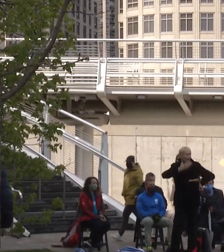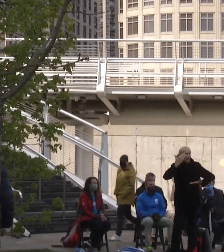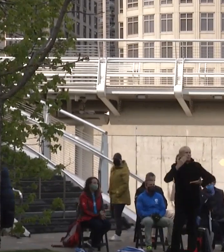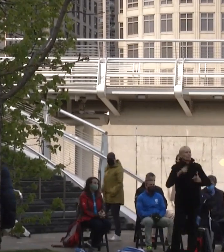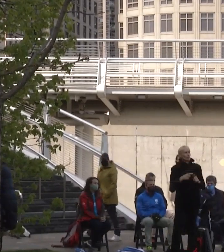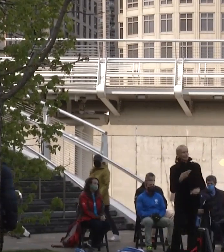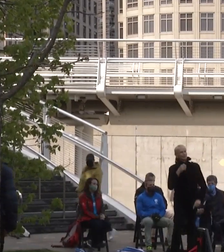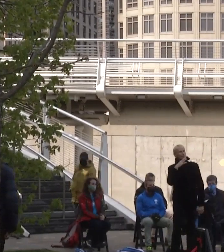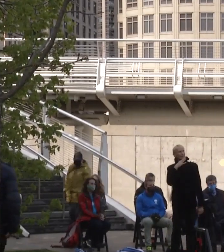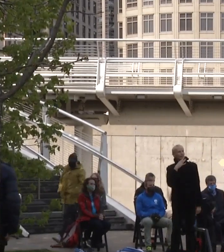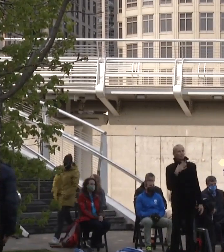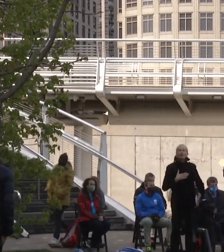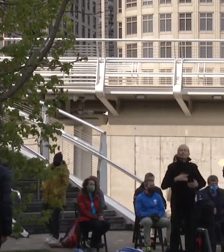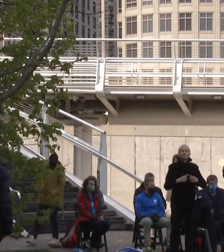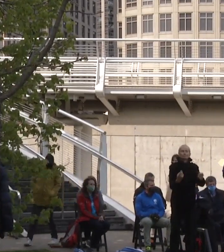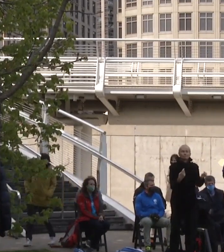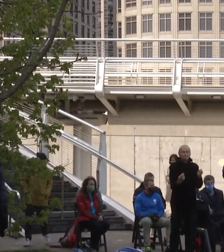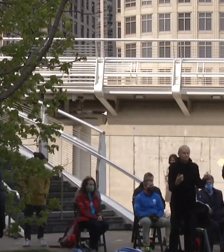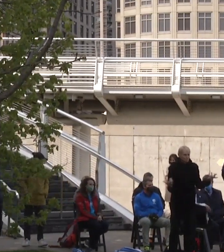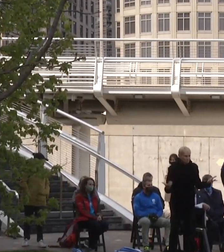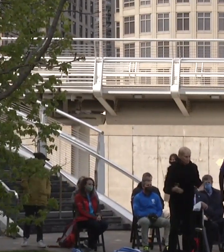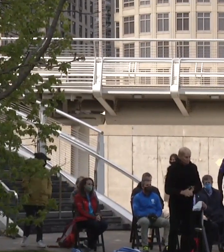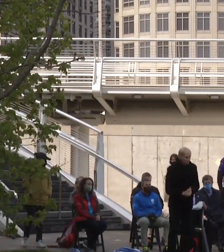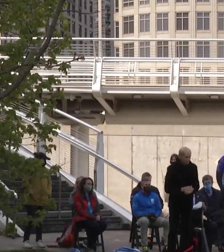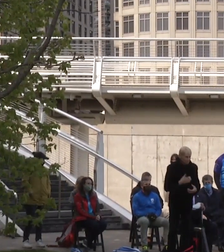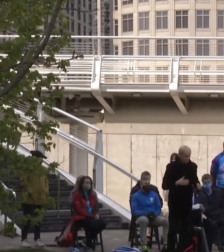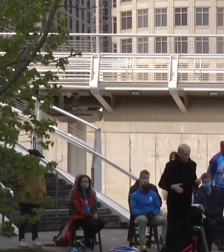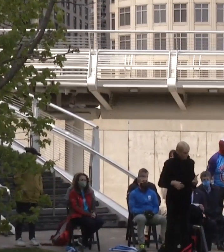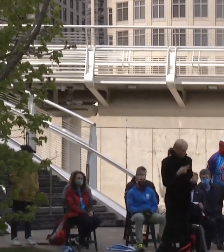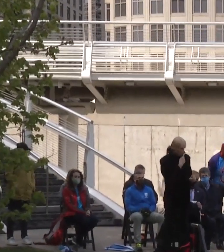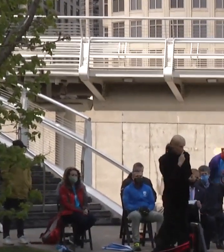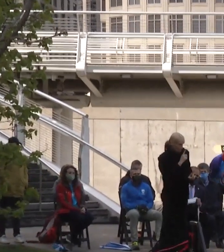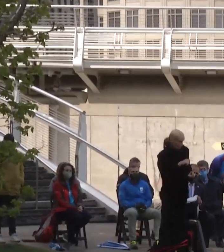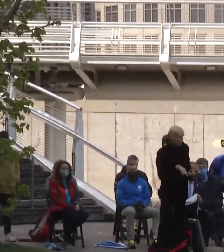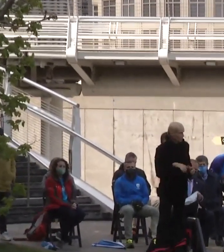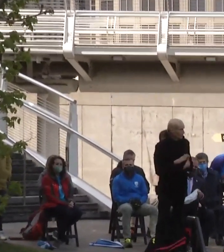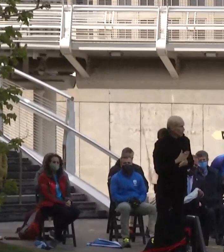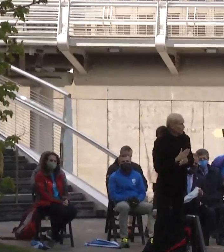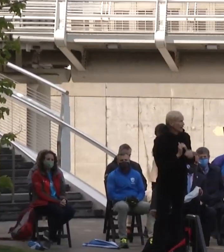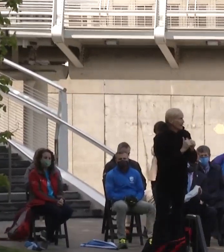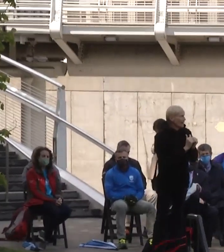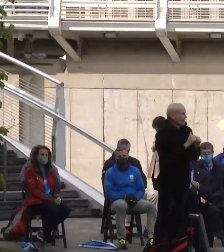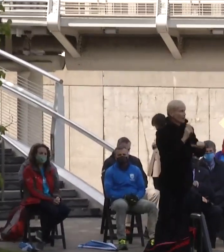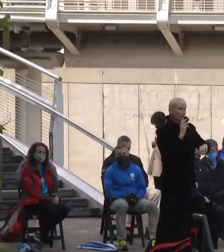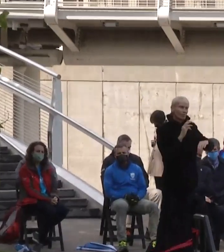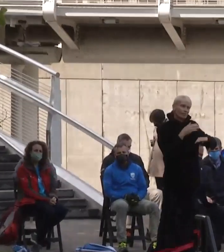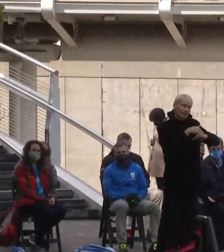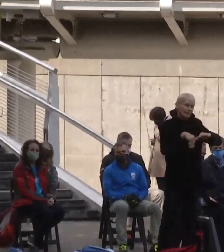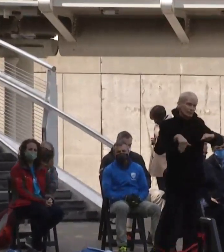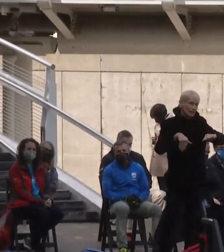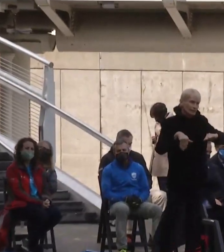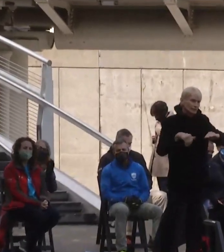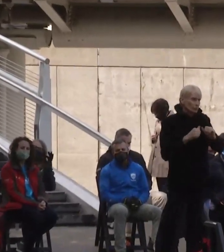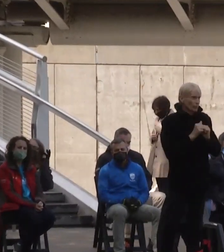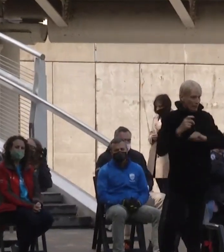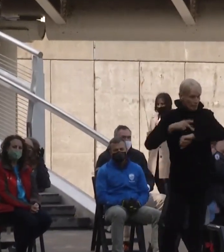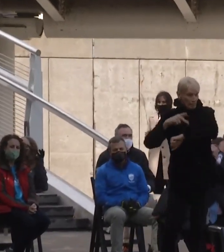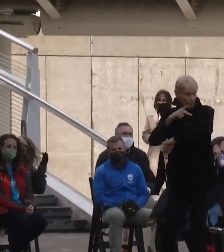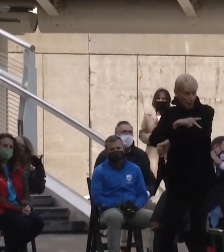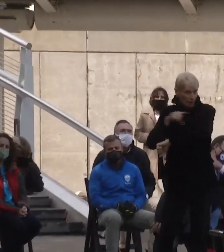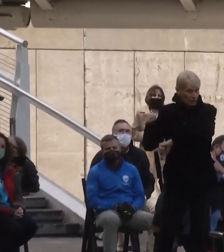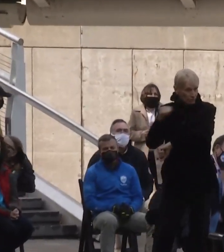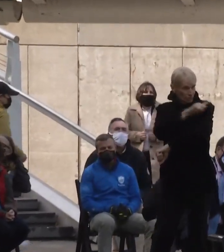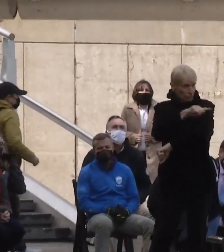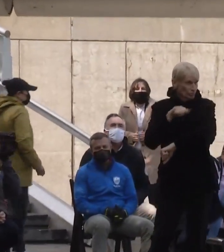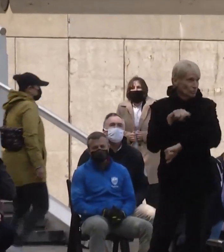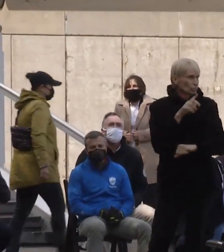started speaking. Happy to take your questions. Mayor, if you could explain how the lakefront especially, but the parks in general, are going to